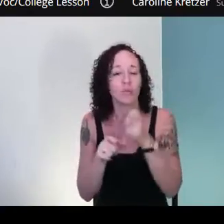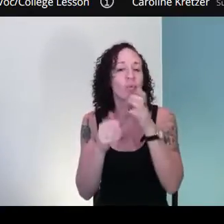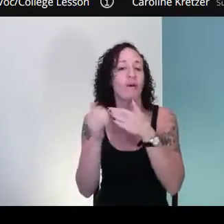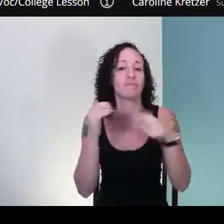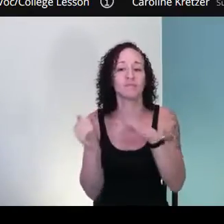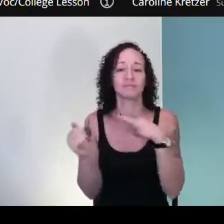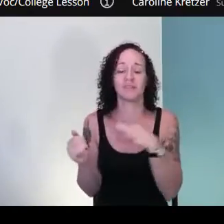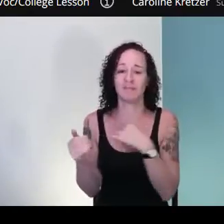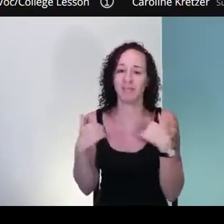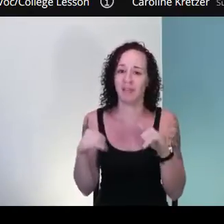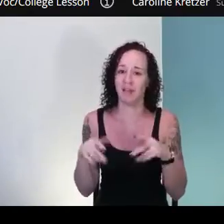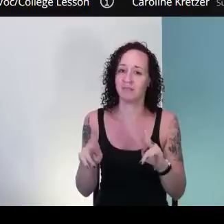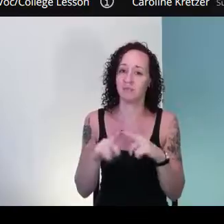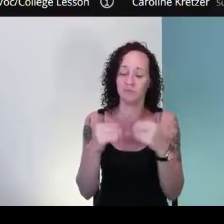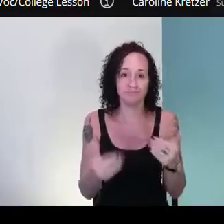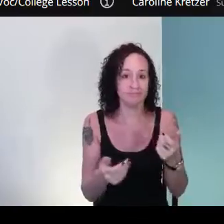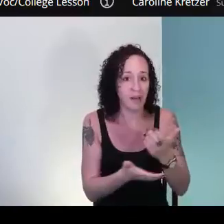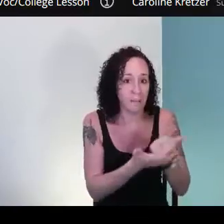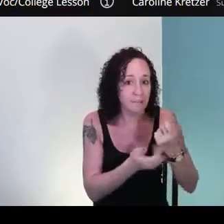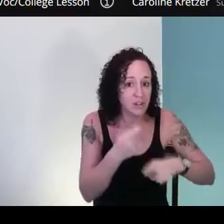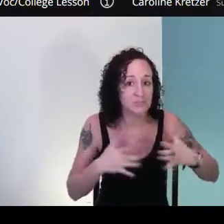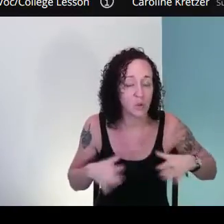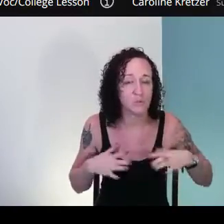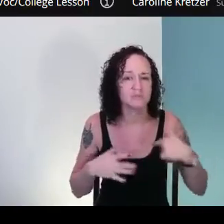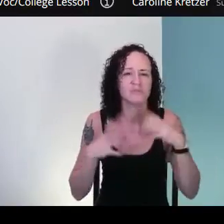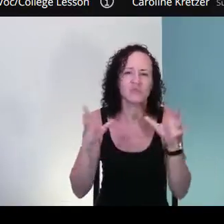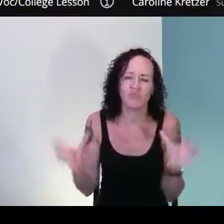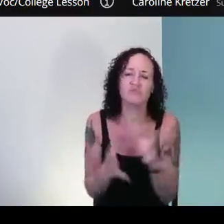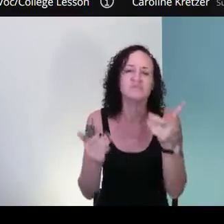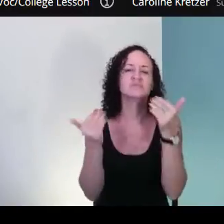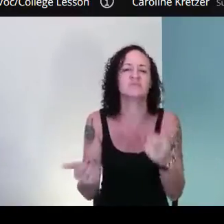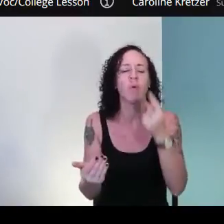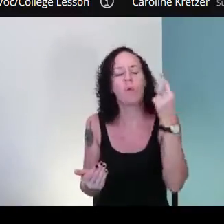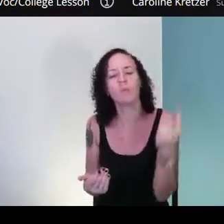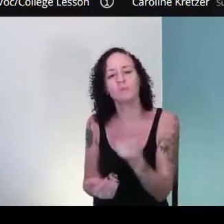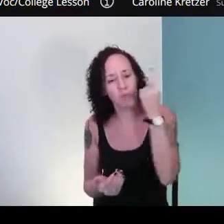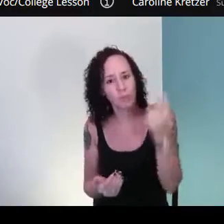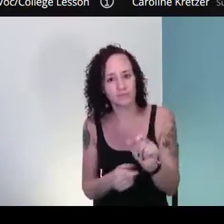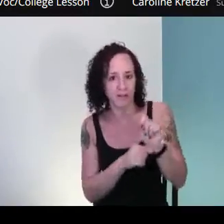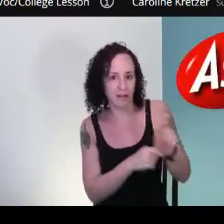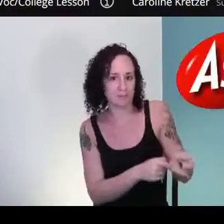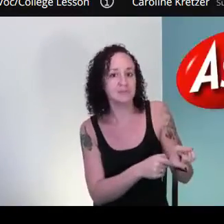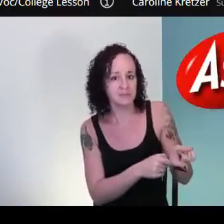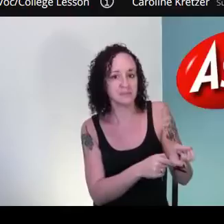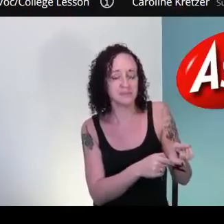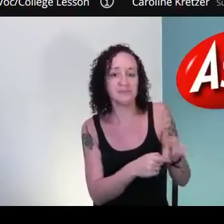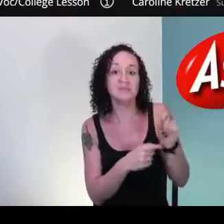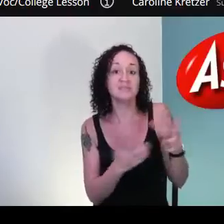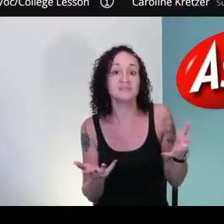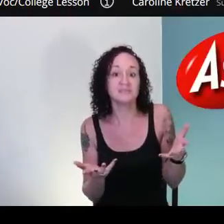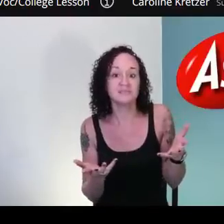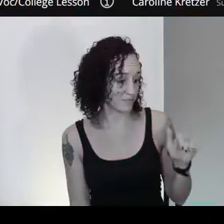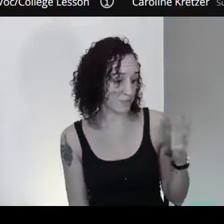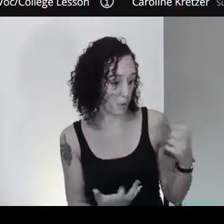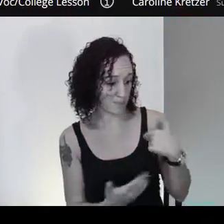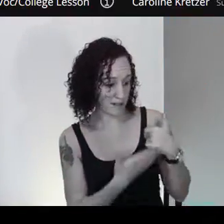and they still need trouble changing into their bathing suits. So teachers, lifeguards, whoever is legally required to help them